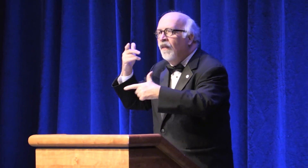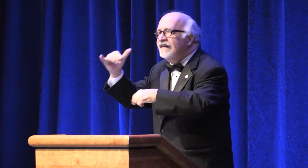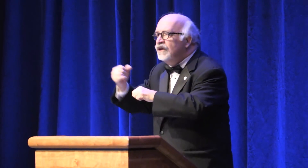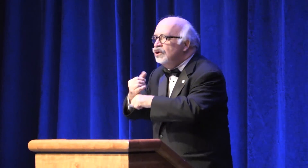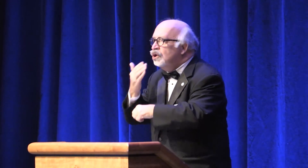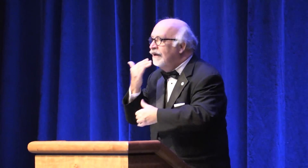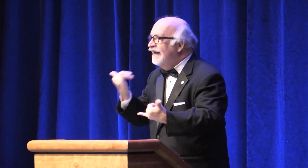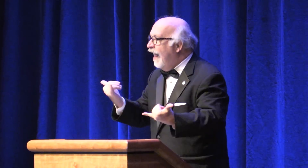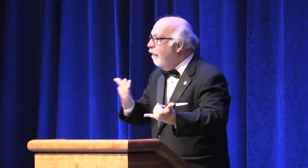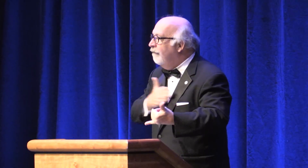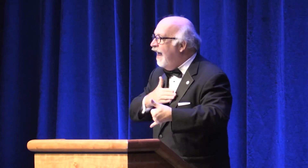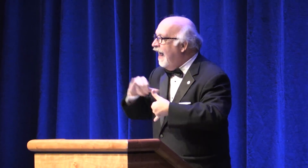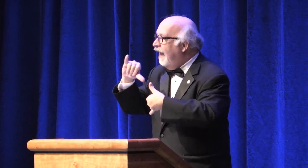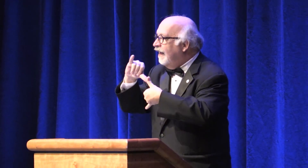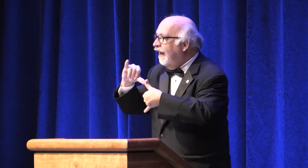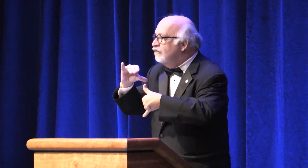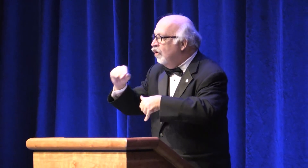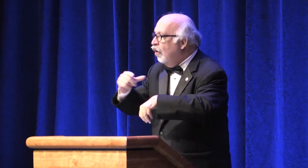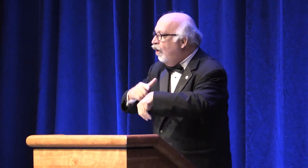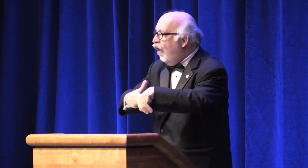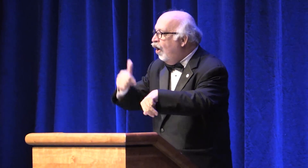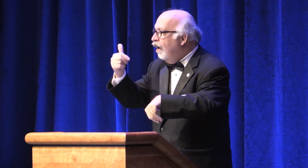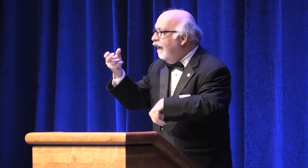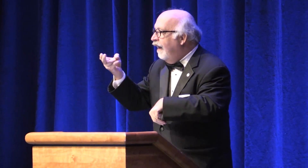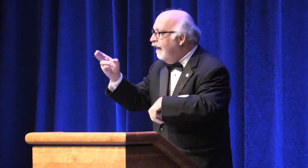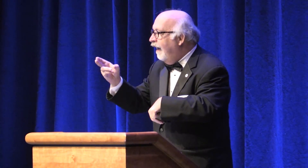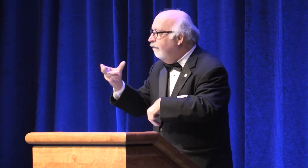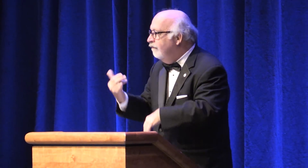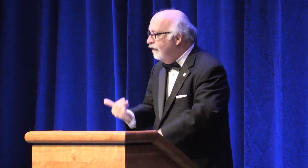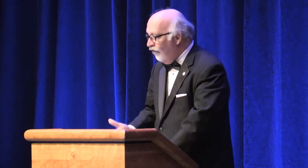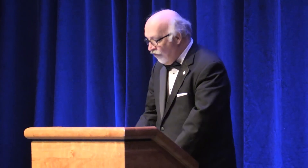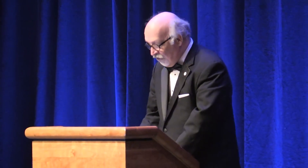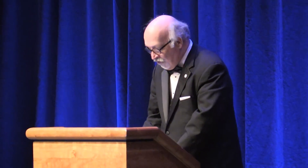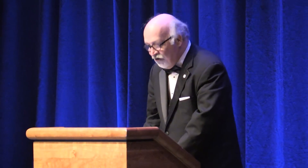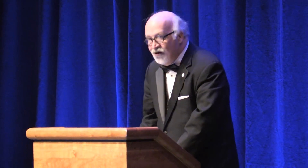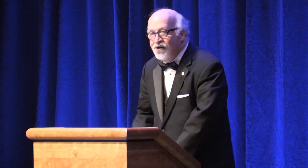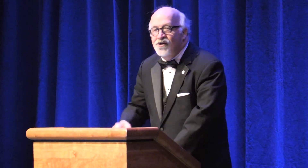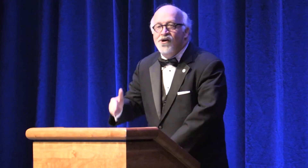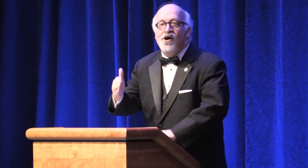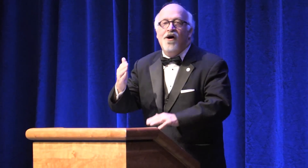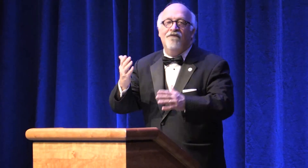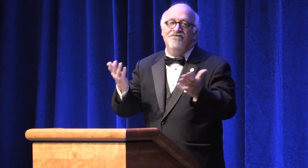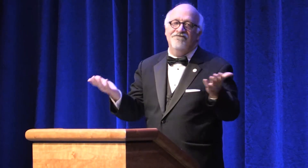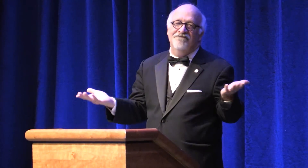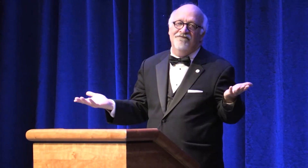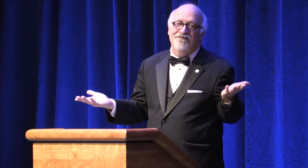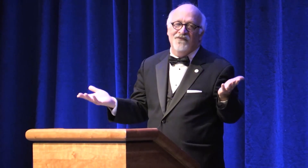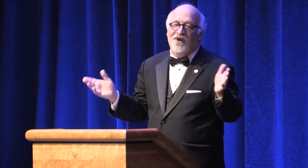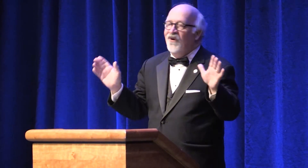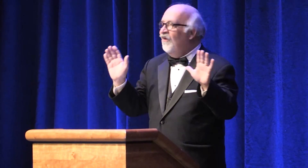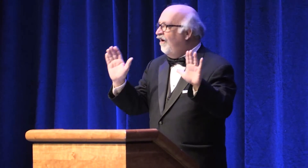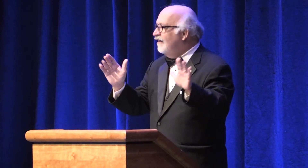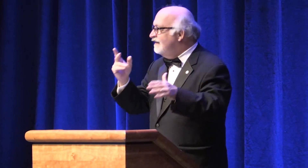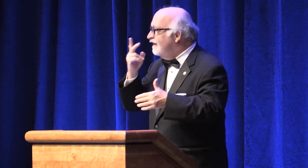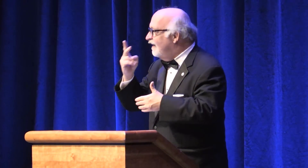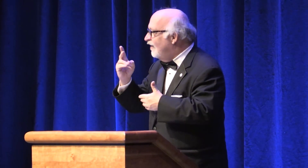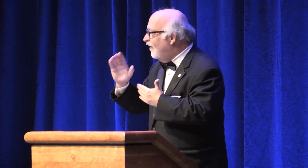You know, my height has been a handicap all these years, and it's nice to no longer have that handicap here tonight, thanks to this